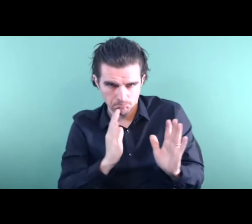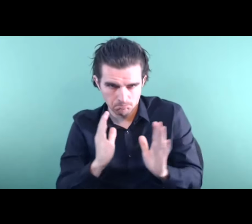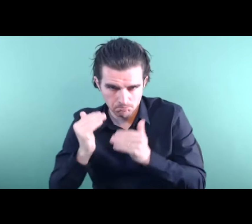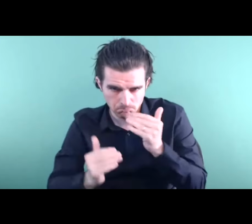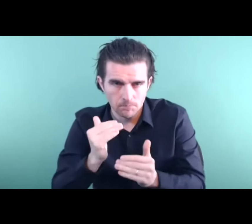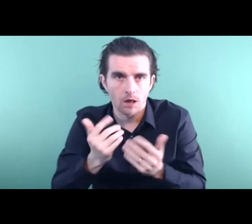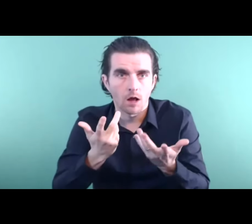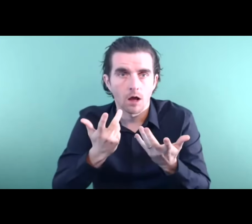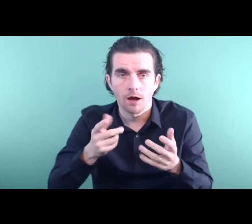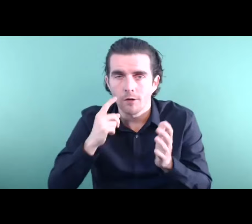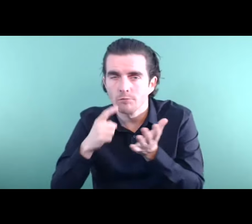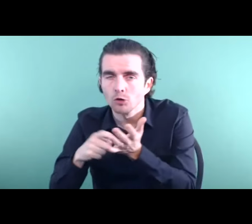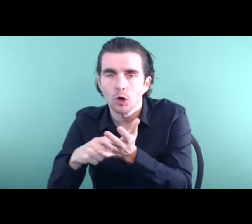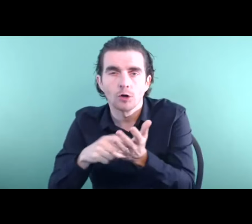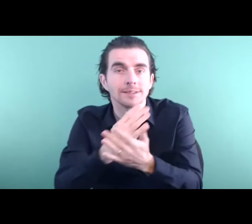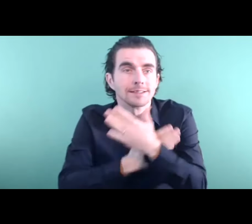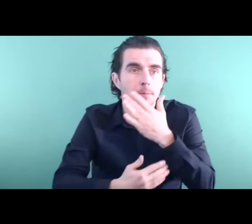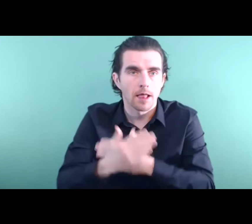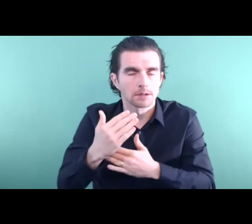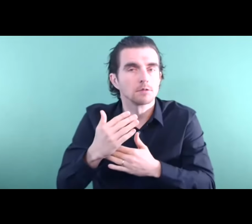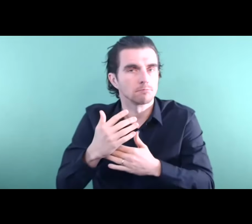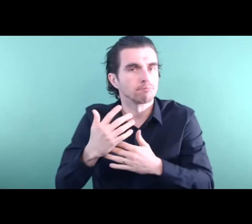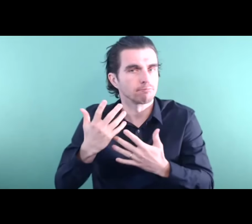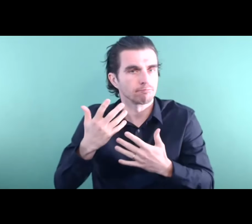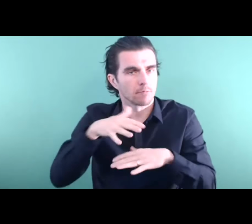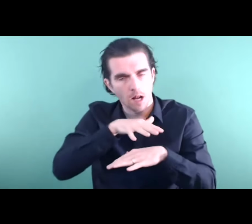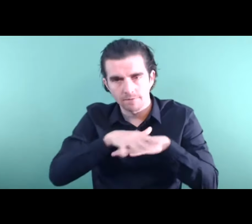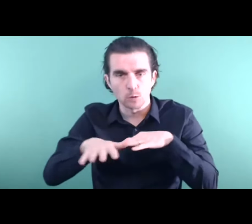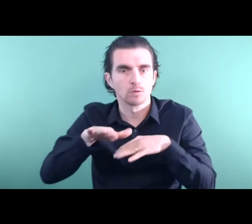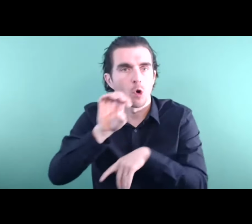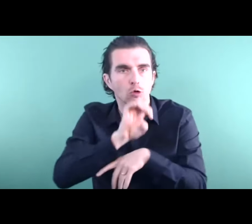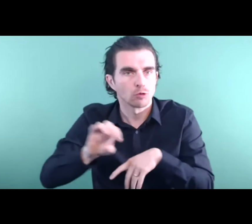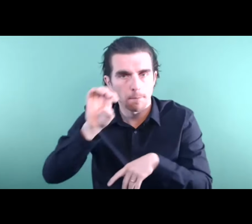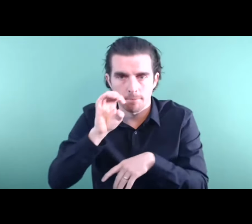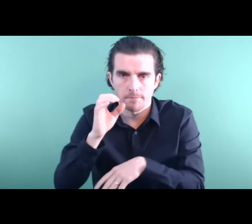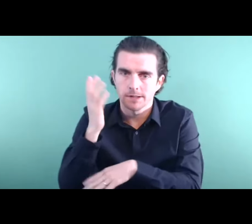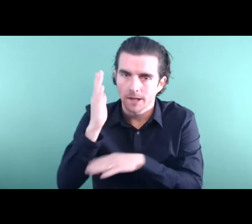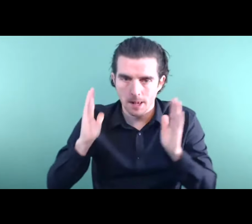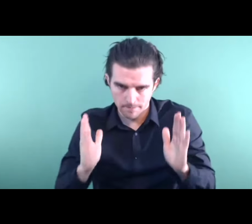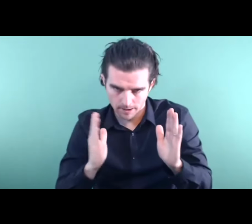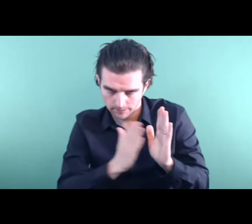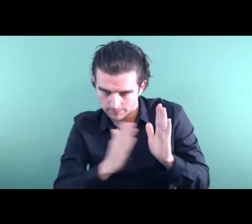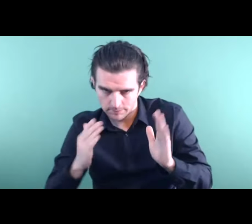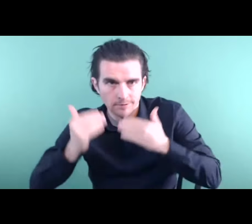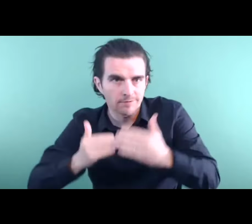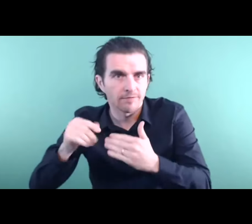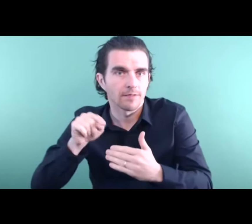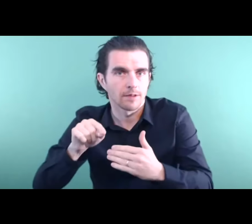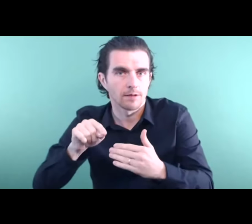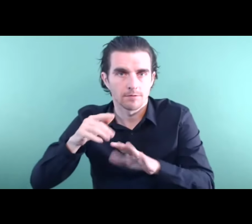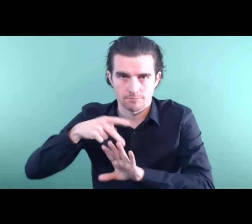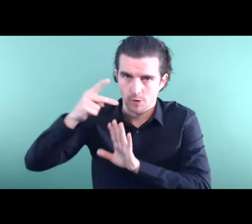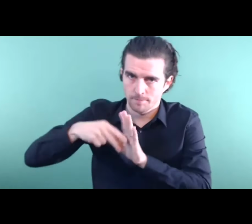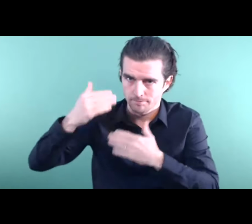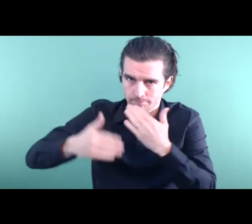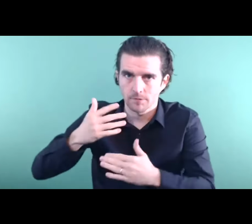with the legal commitments of the Commission to really do the research, to fund the research, and to listen to the researchers. Of